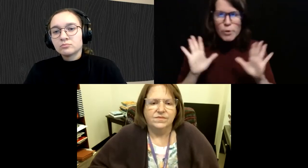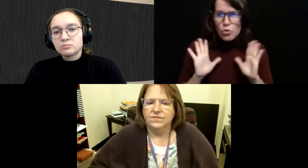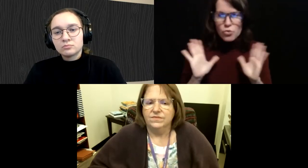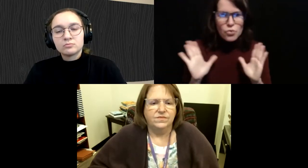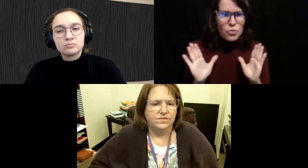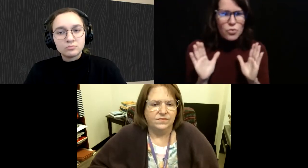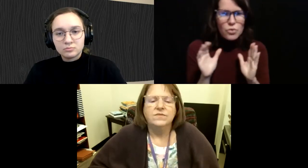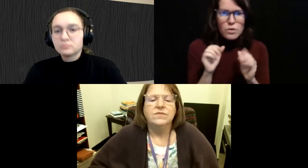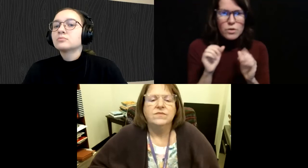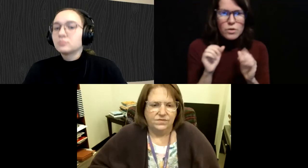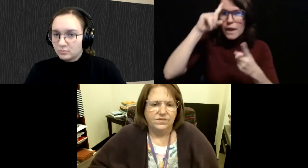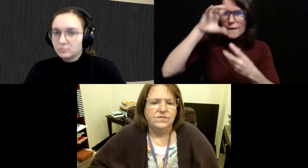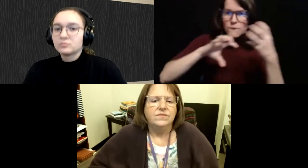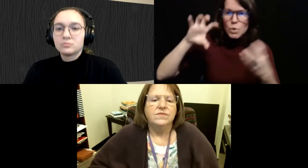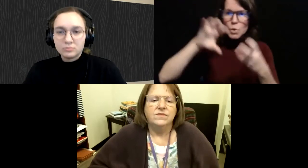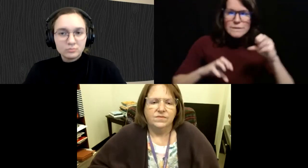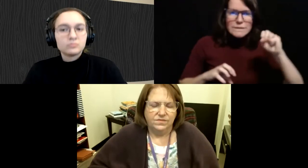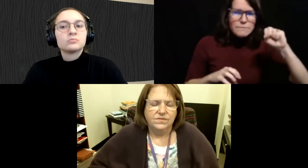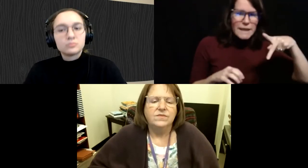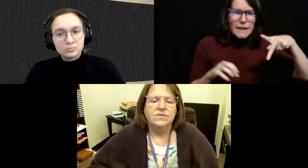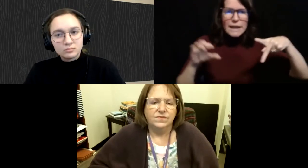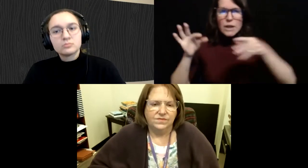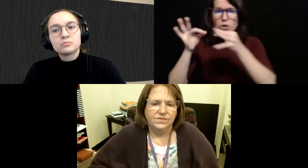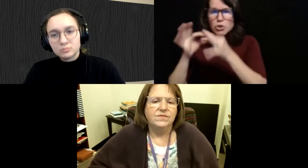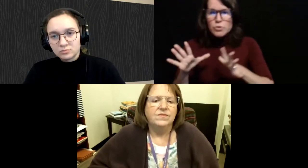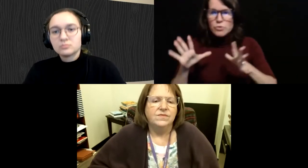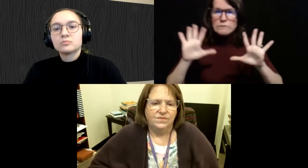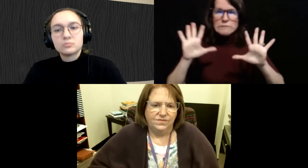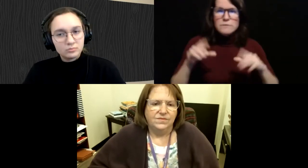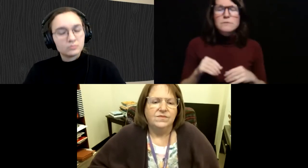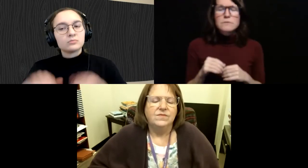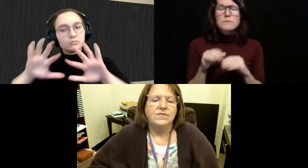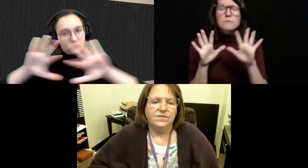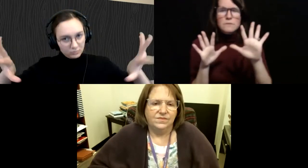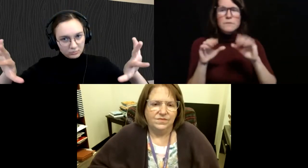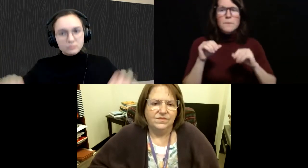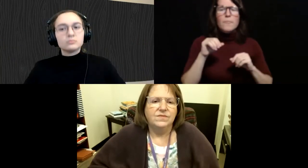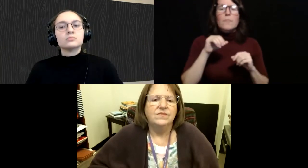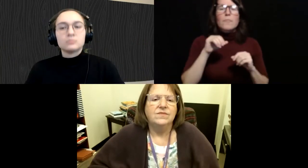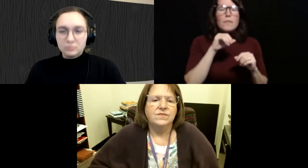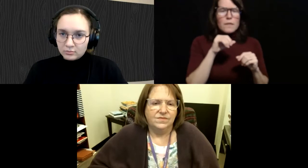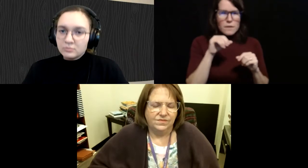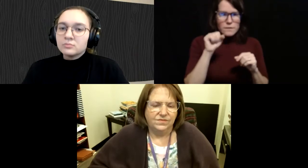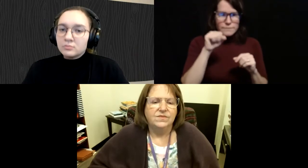is not an interpreter. Don't confuse the two. SSP and interpreter are two different individuals.